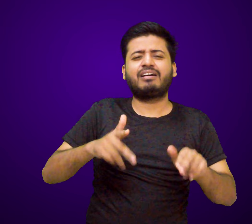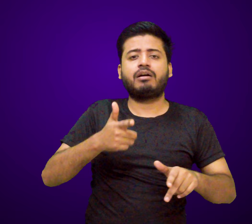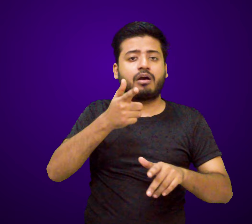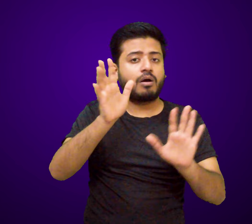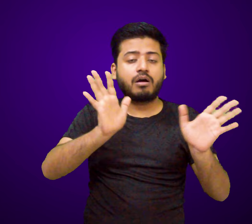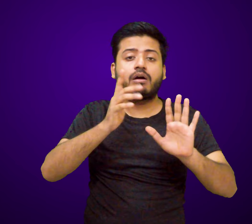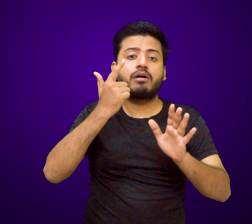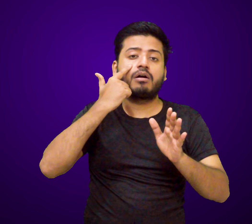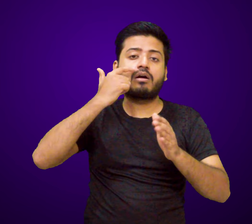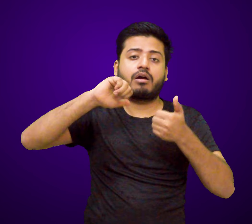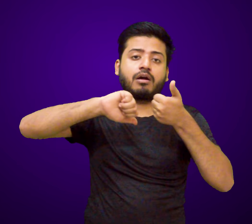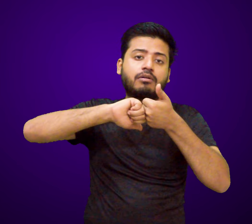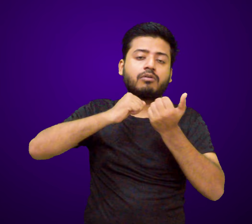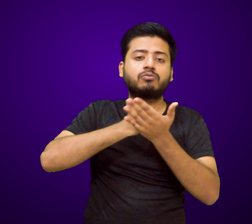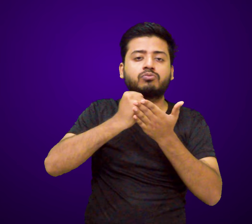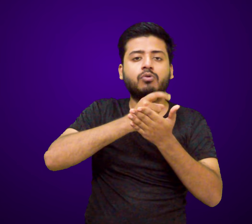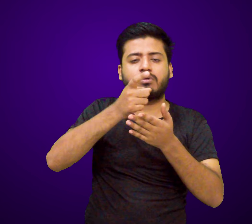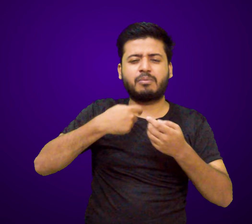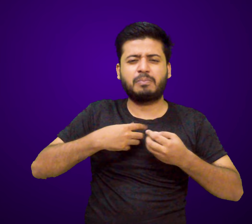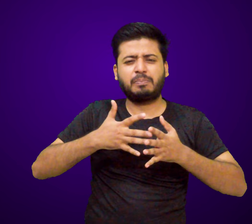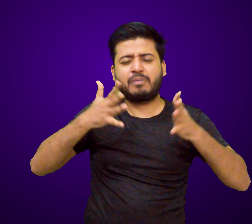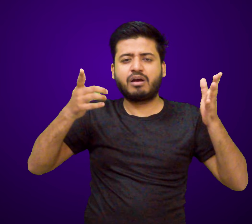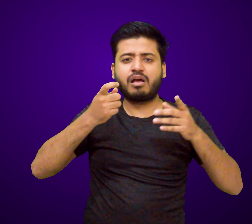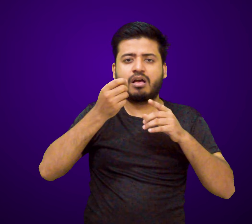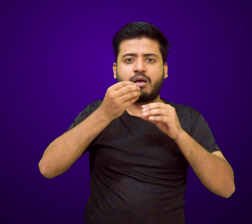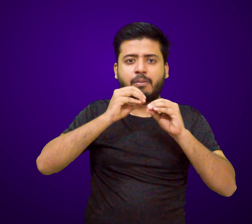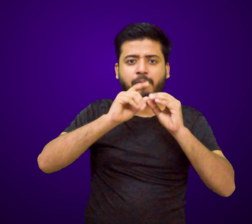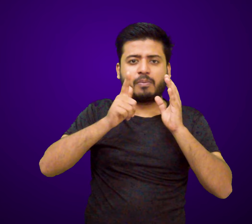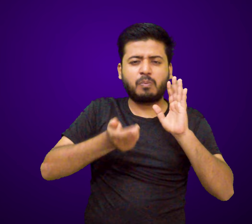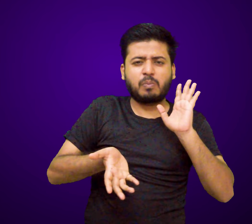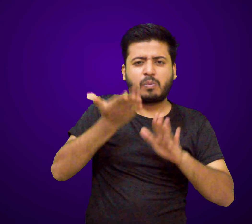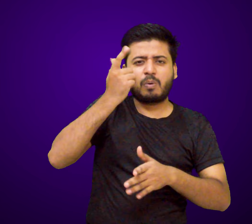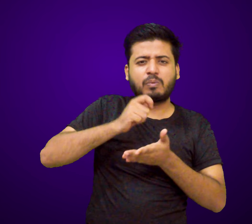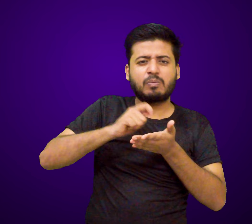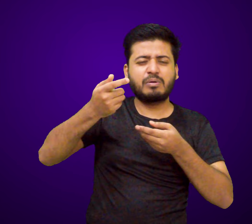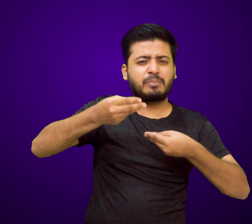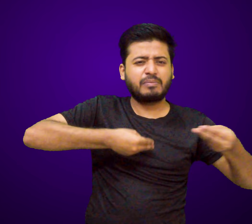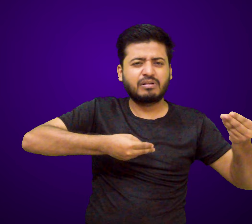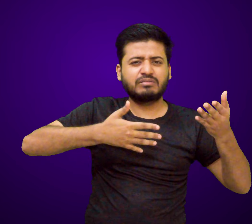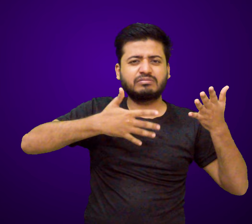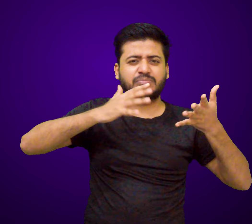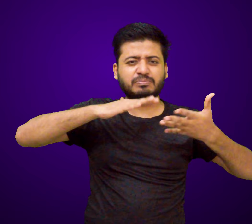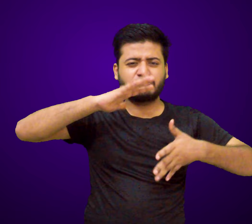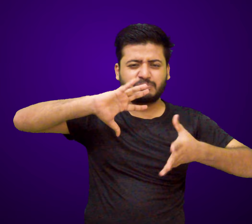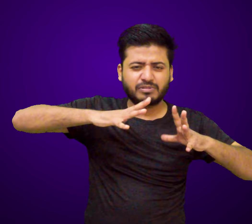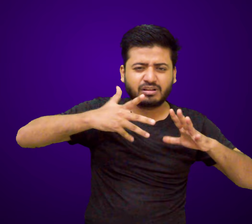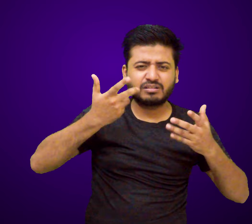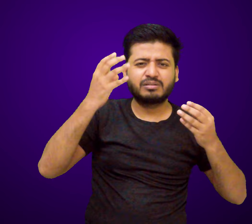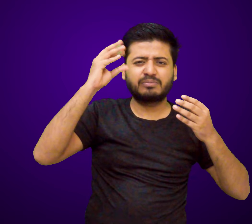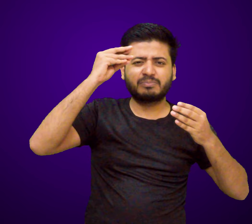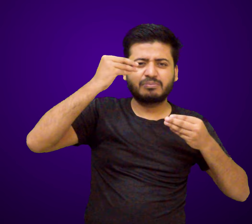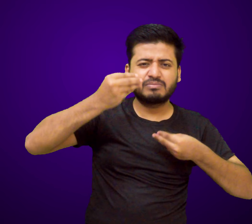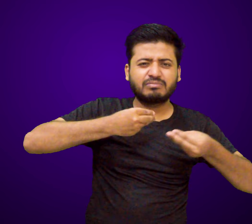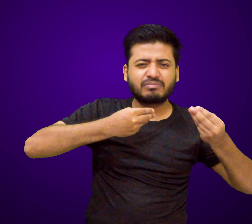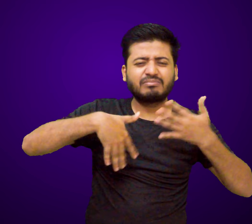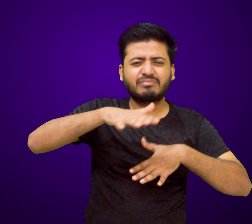considerations. State-specific schemes. Subsidies can vary by state, so ensure you are applying for a scheme specific to your